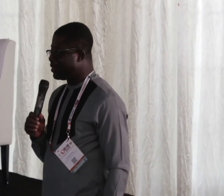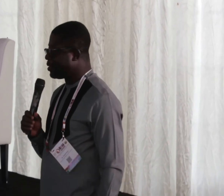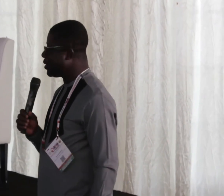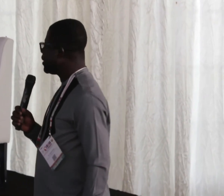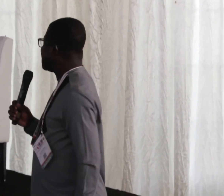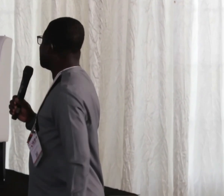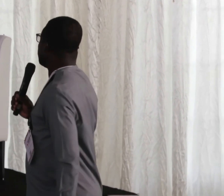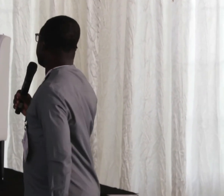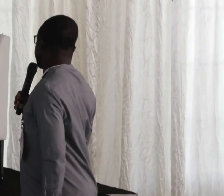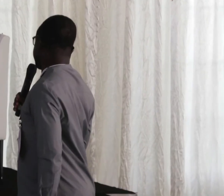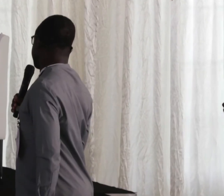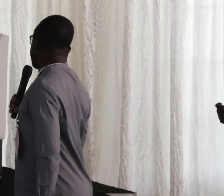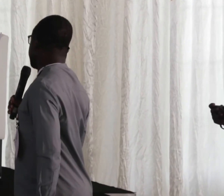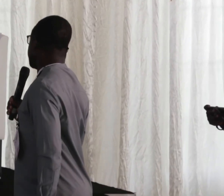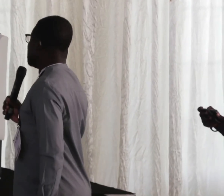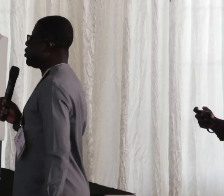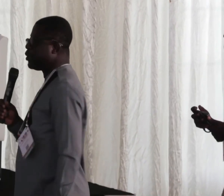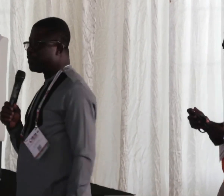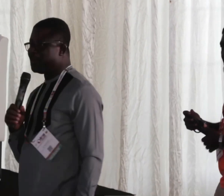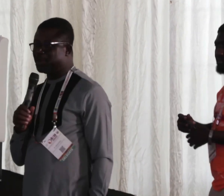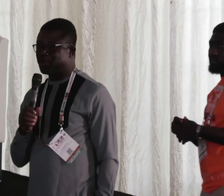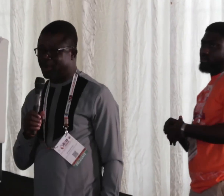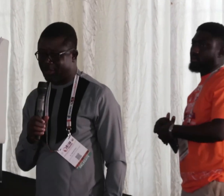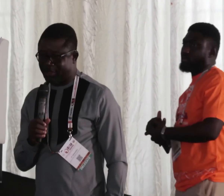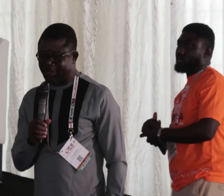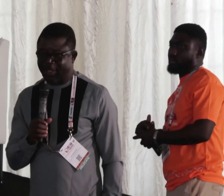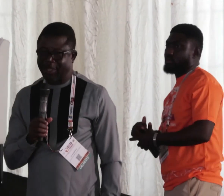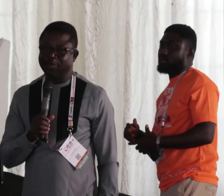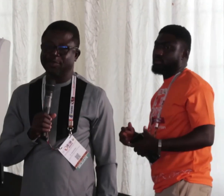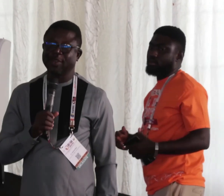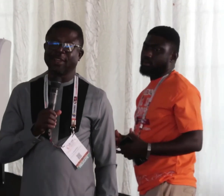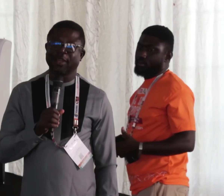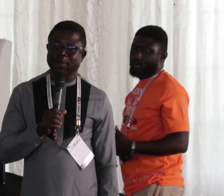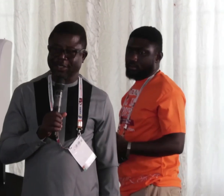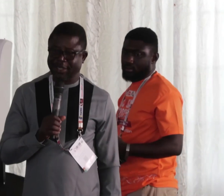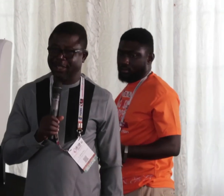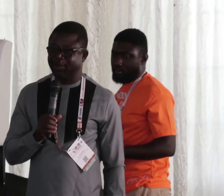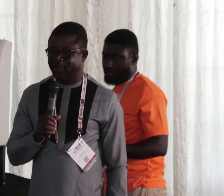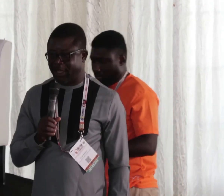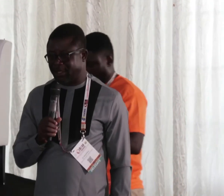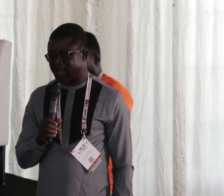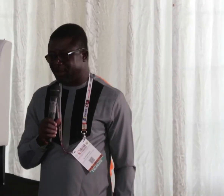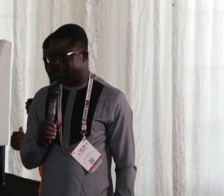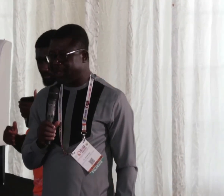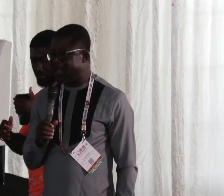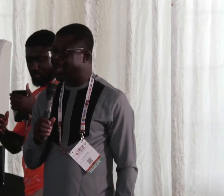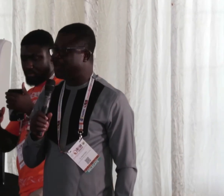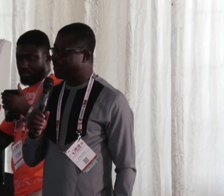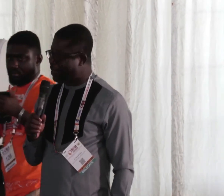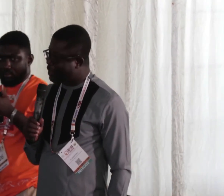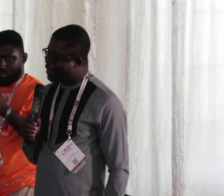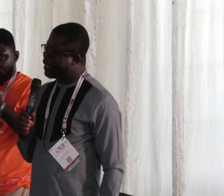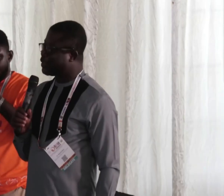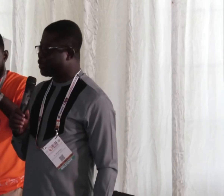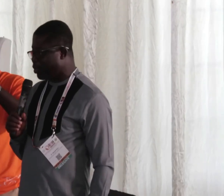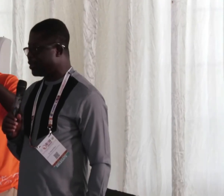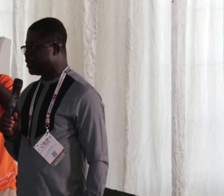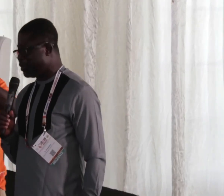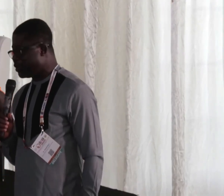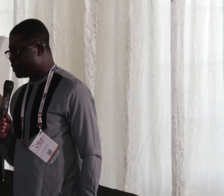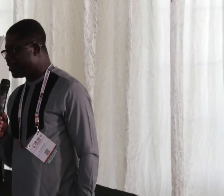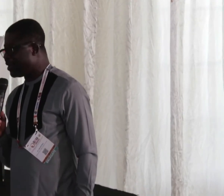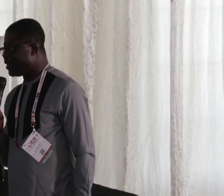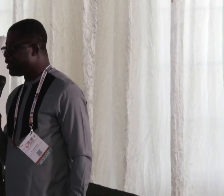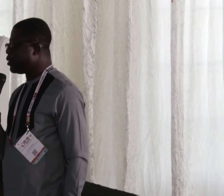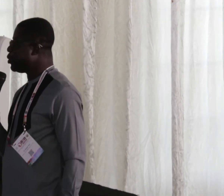recommend PrEP for those one. If person is living with HIV and your partner is supporting